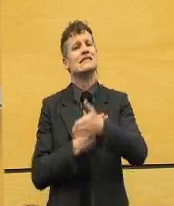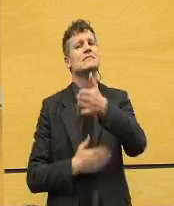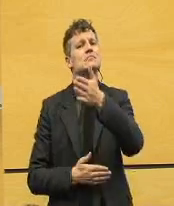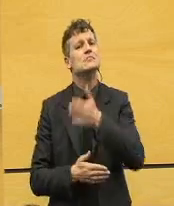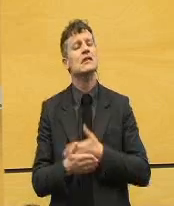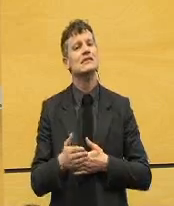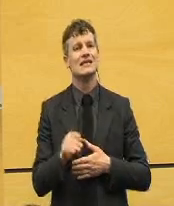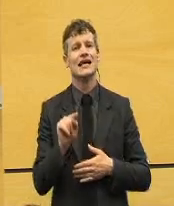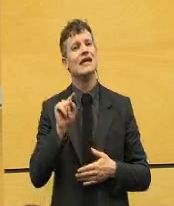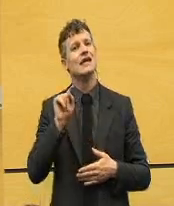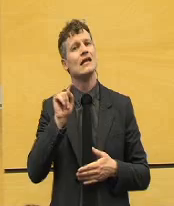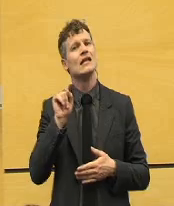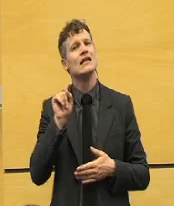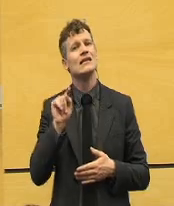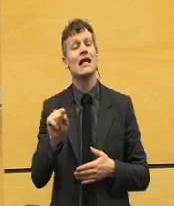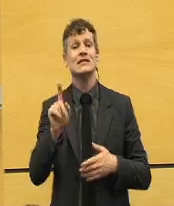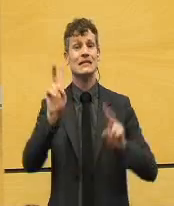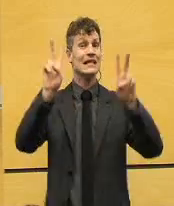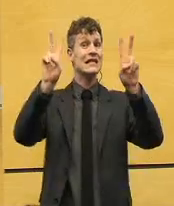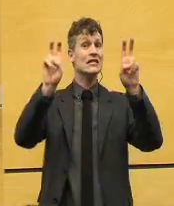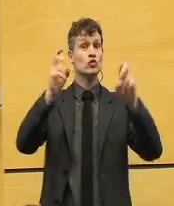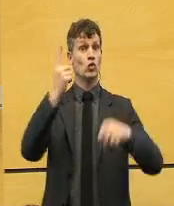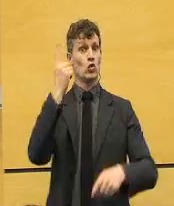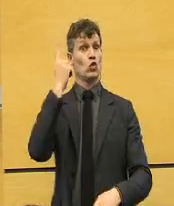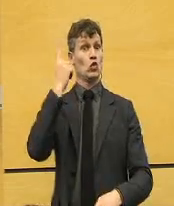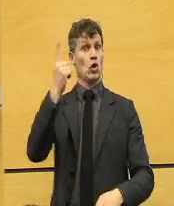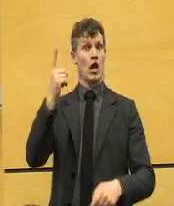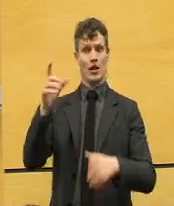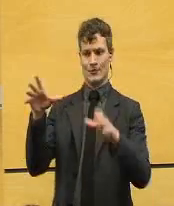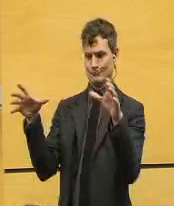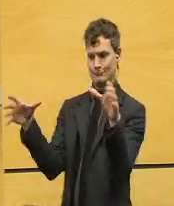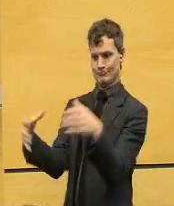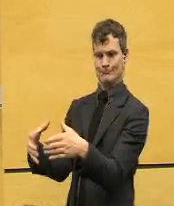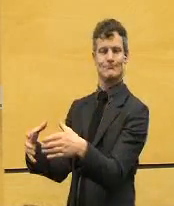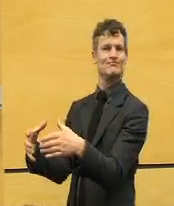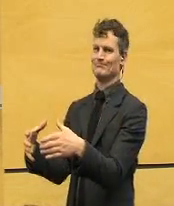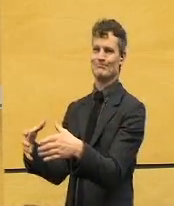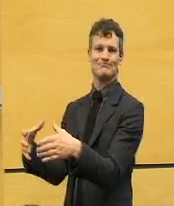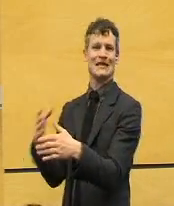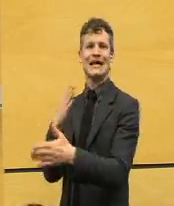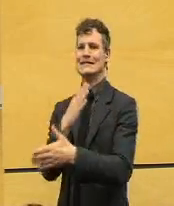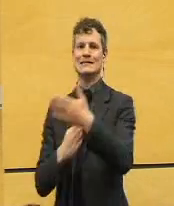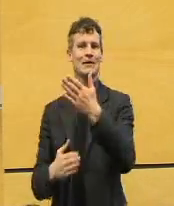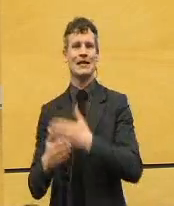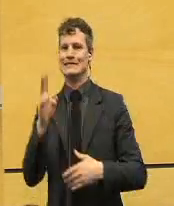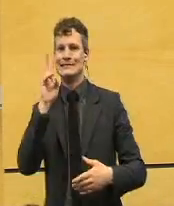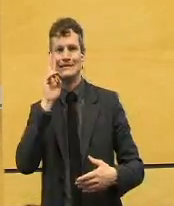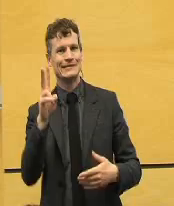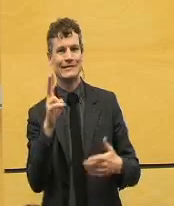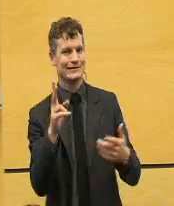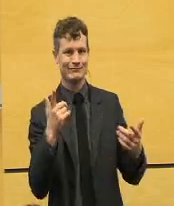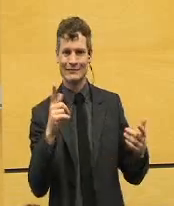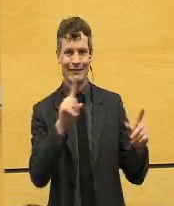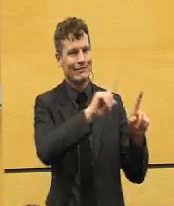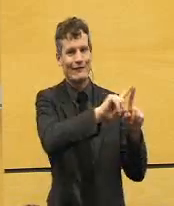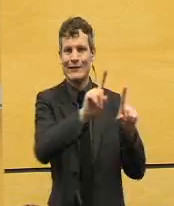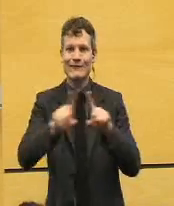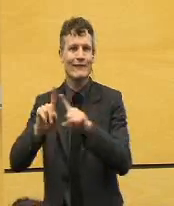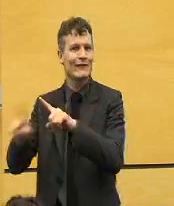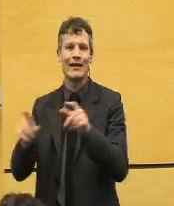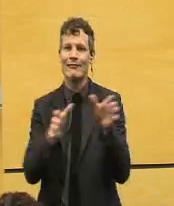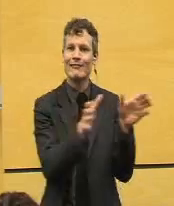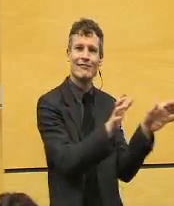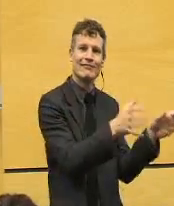cross-cutting issue. It really needs all the efforts of the functional